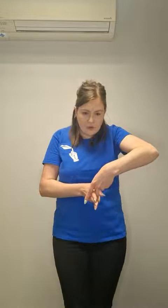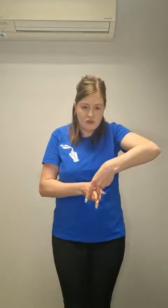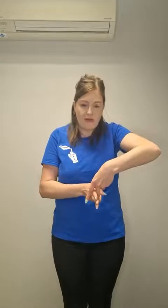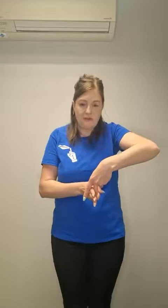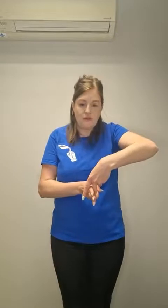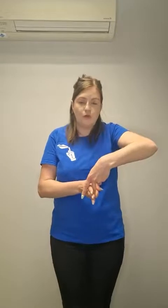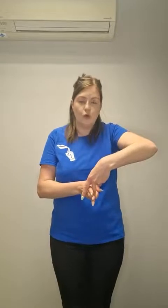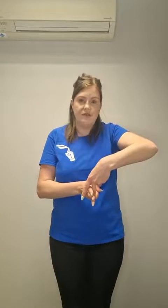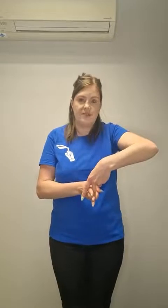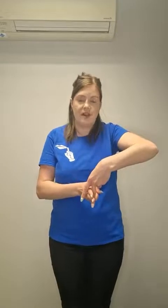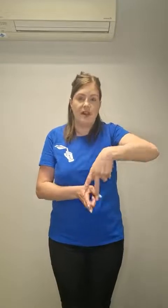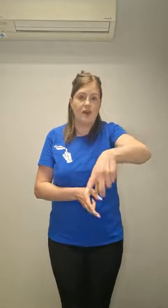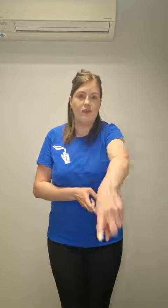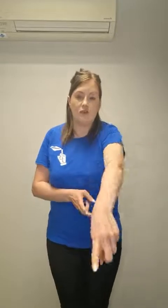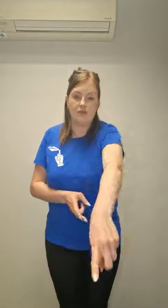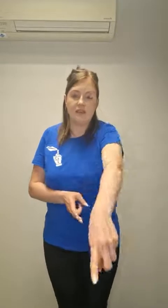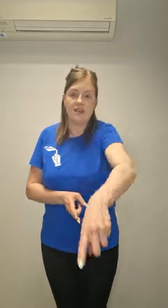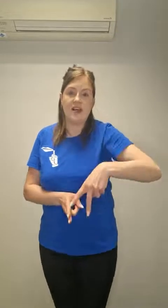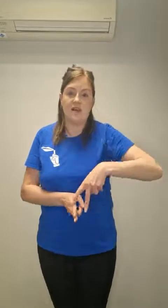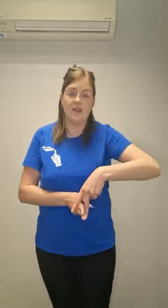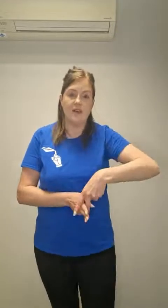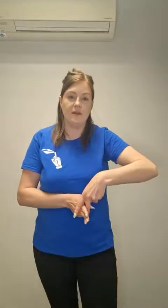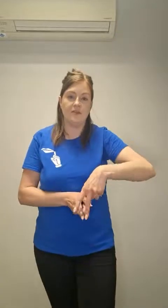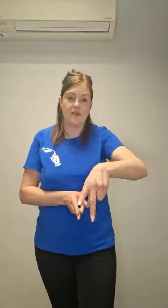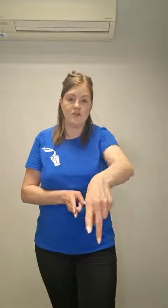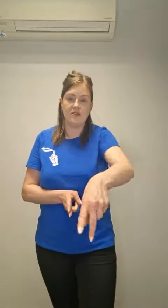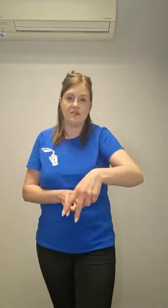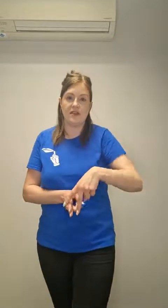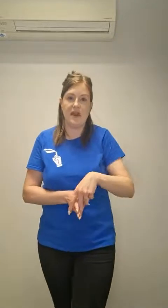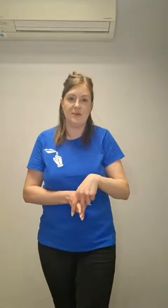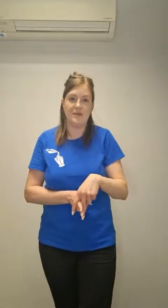travels forward slightly. I've got them written down on the thing just under the camera, sorry.